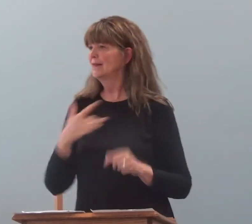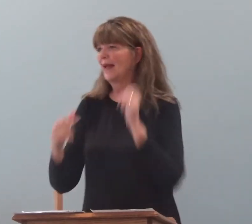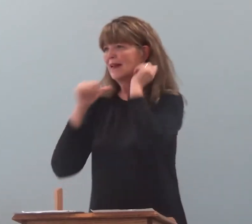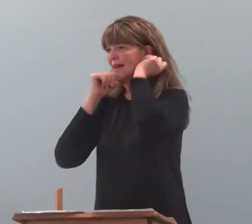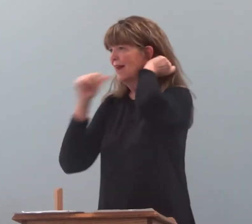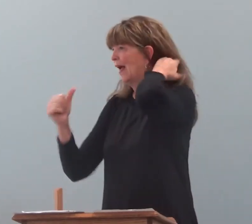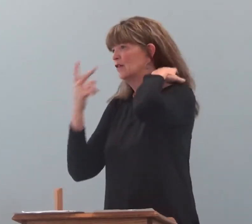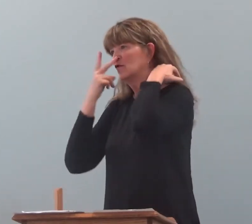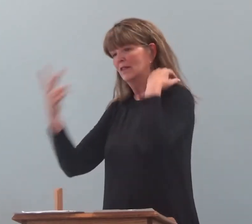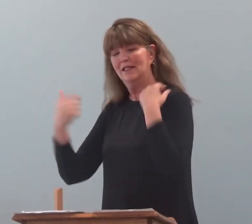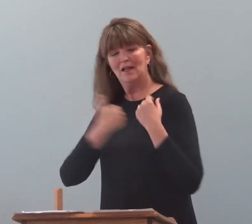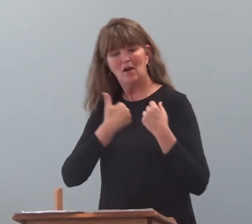loves us.